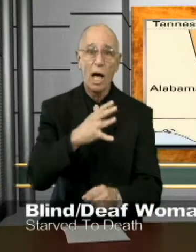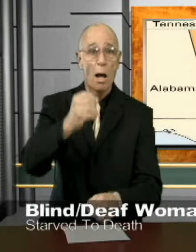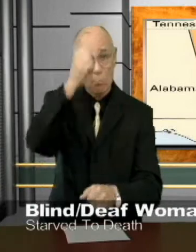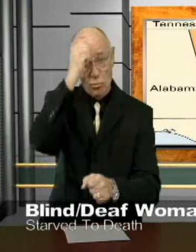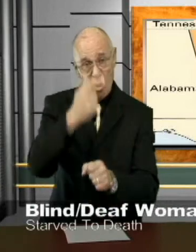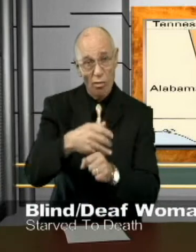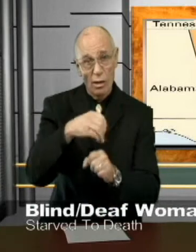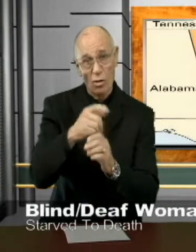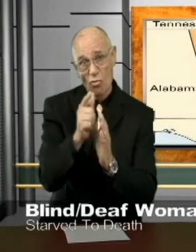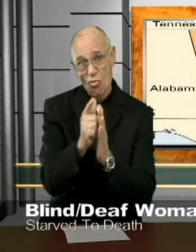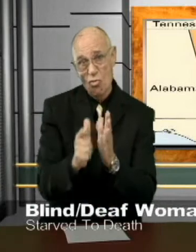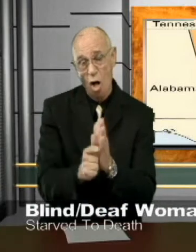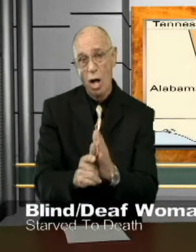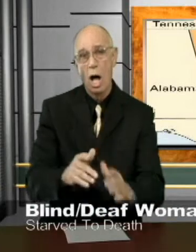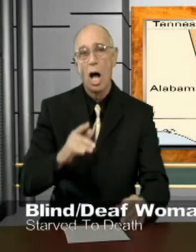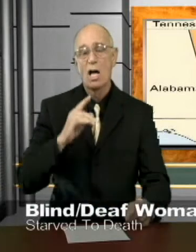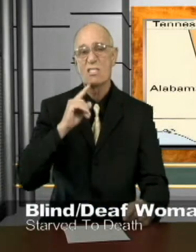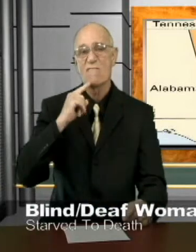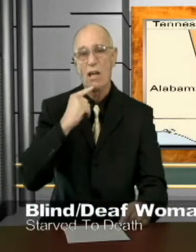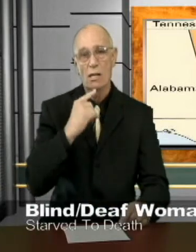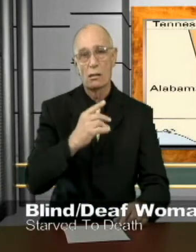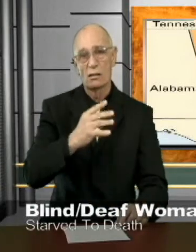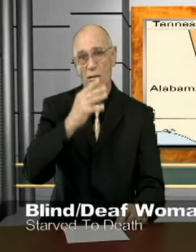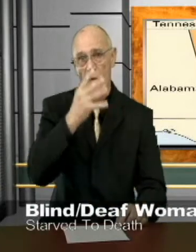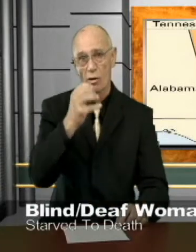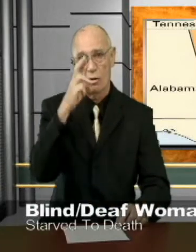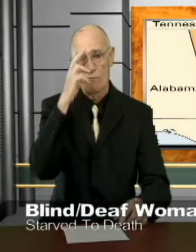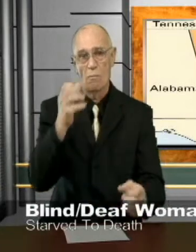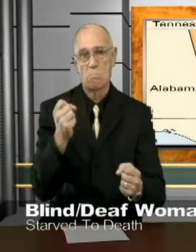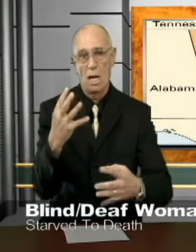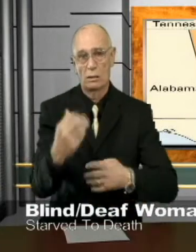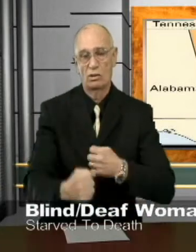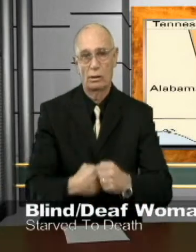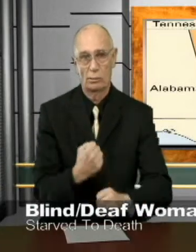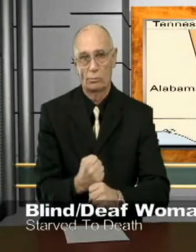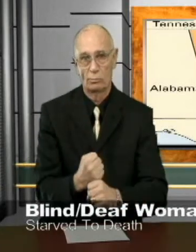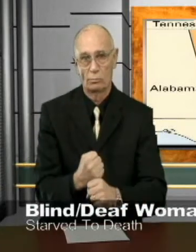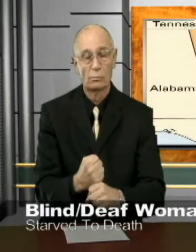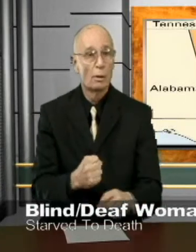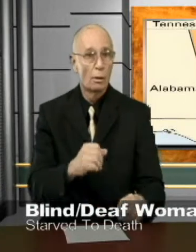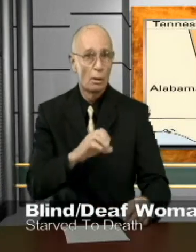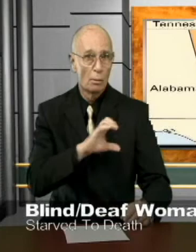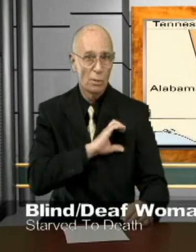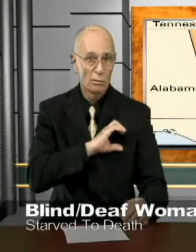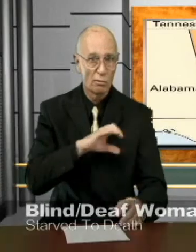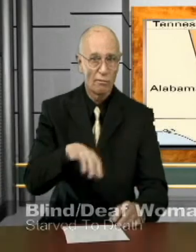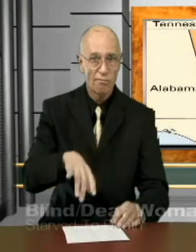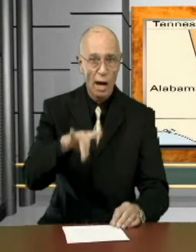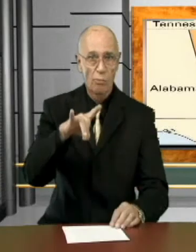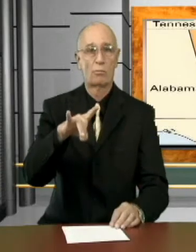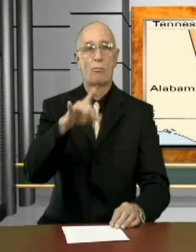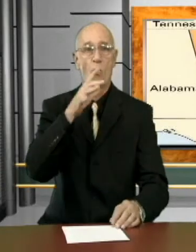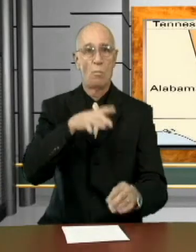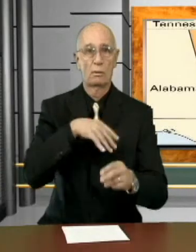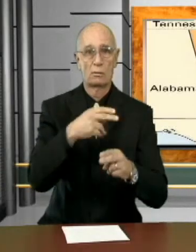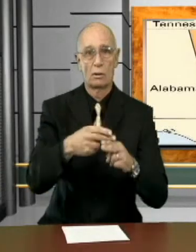brother-in-law severely neglected her over a period of years. Police found